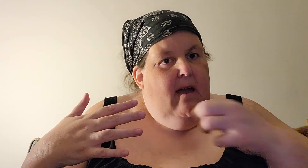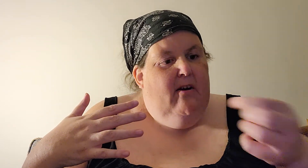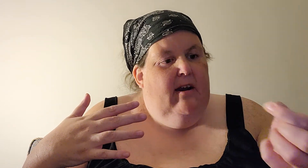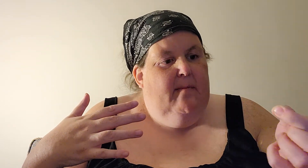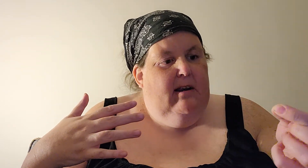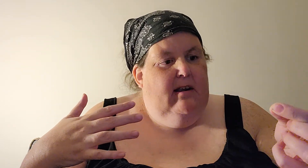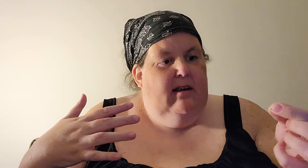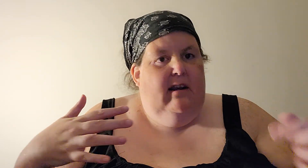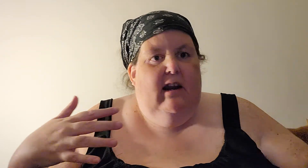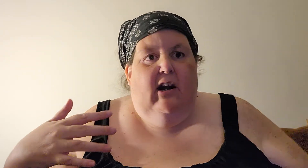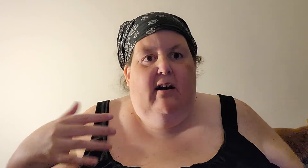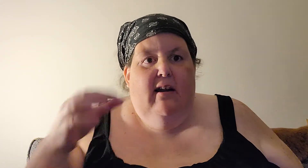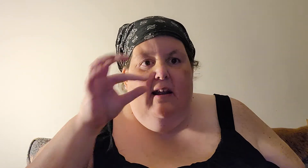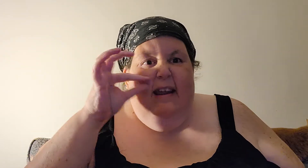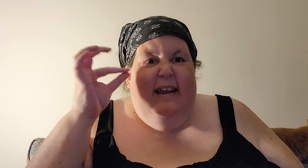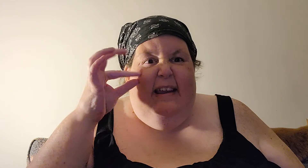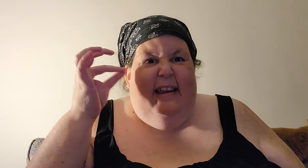alright, I'm getting kitty hair,